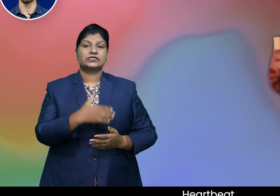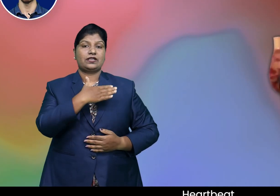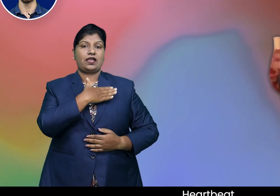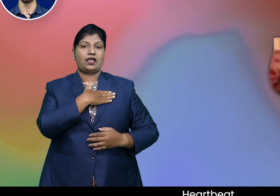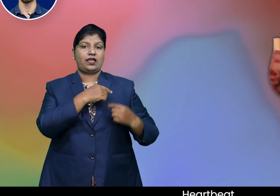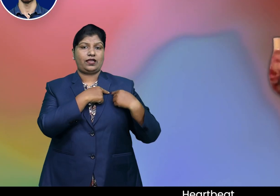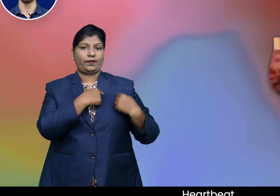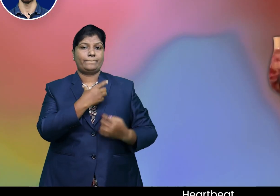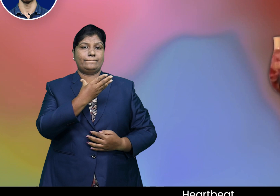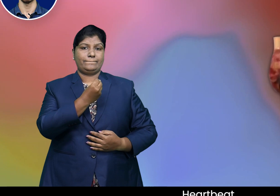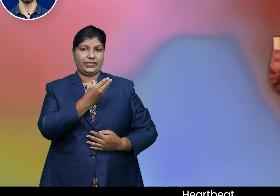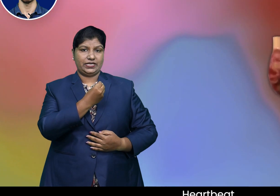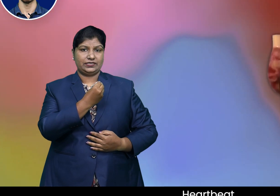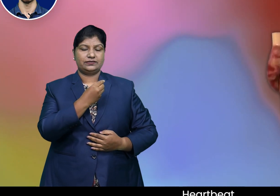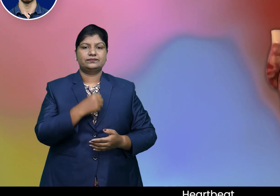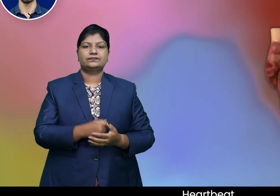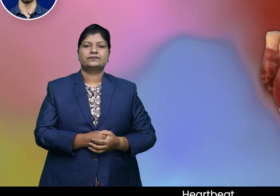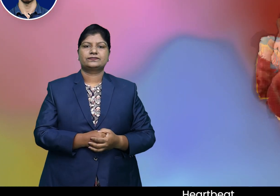heartbeat,